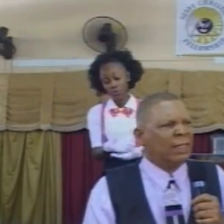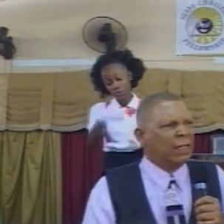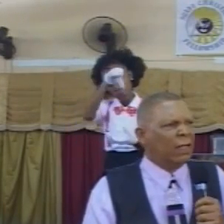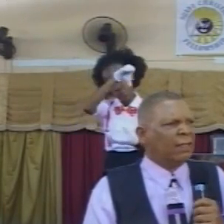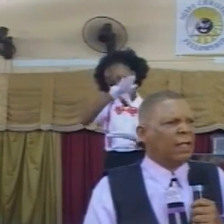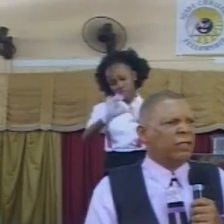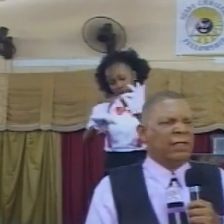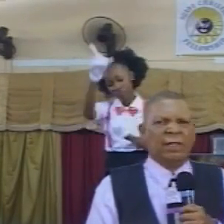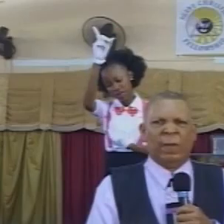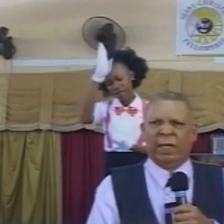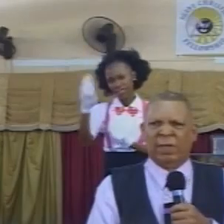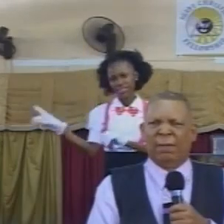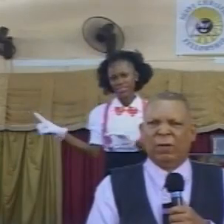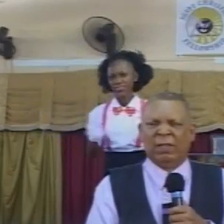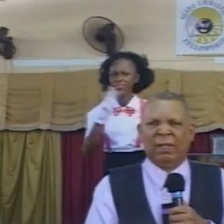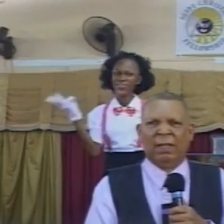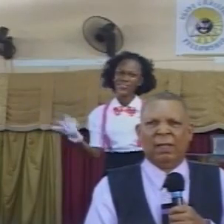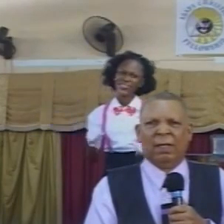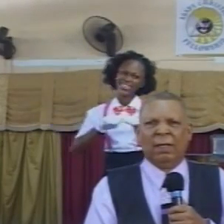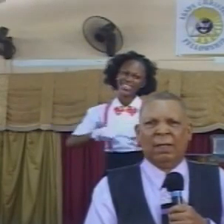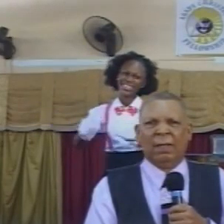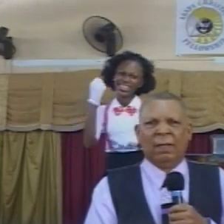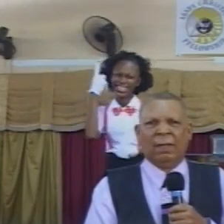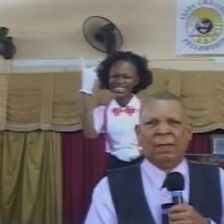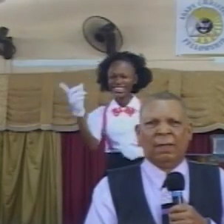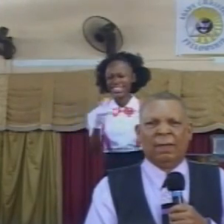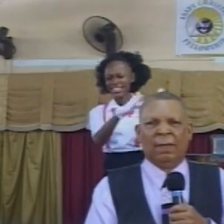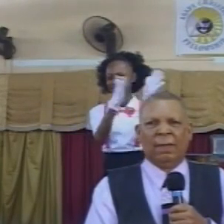Do we still understand Jesus, what he was about?